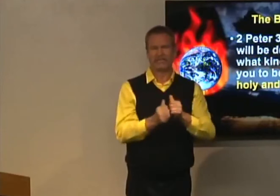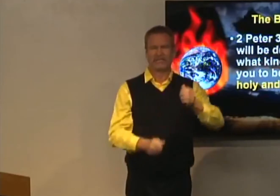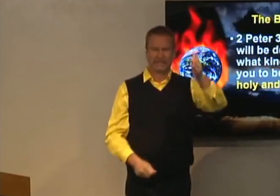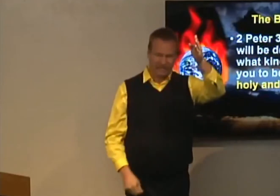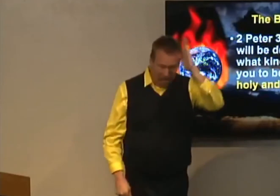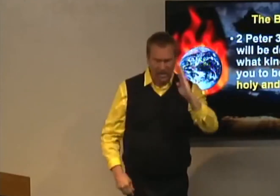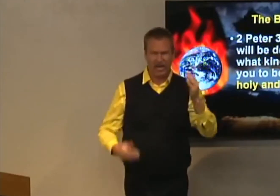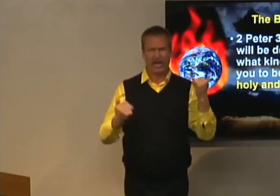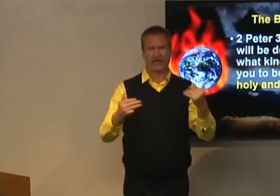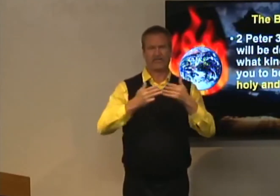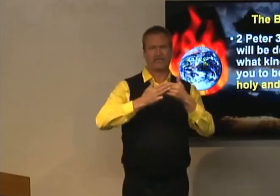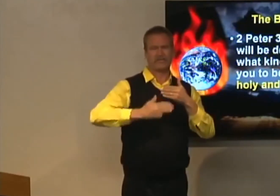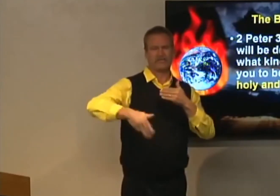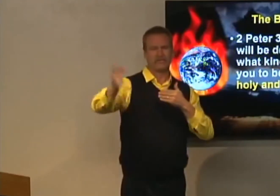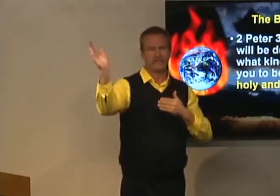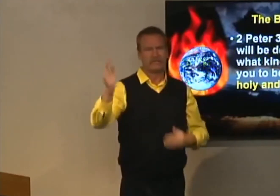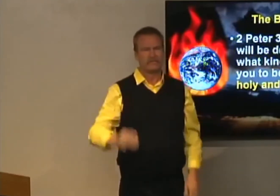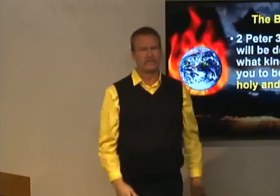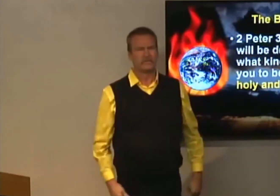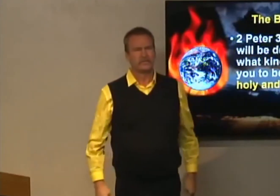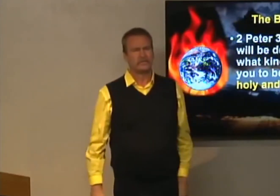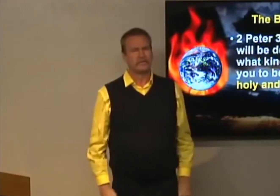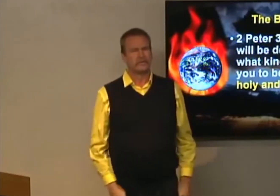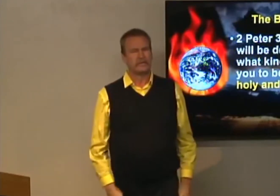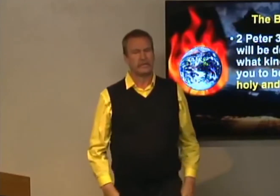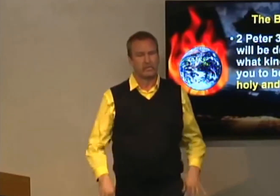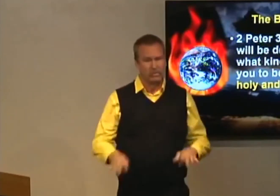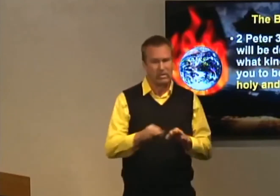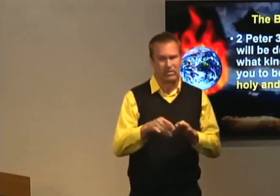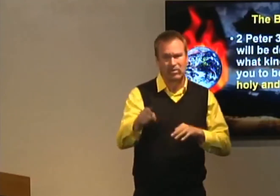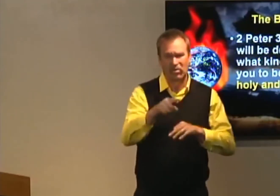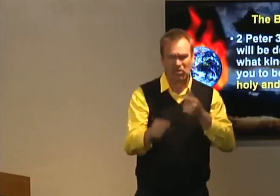and I want to be right with God from now on.